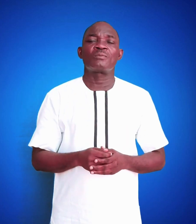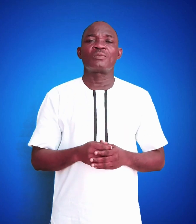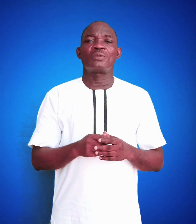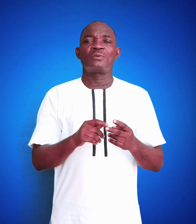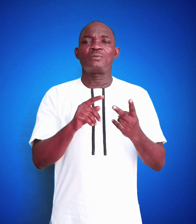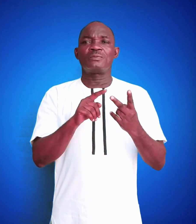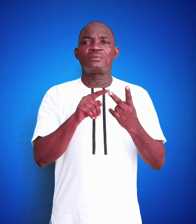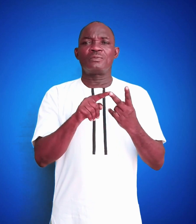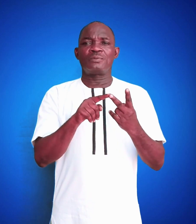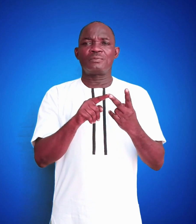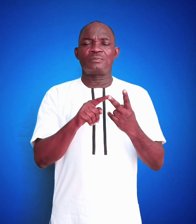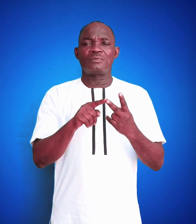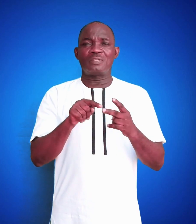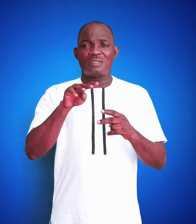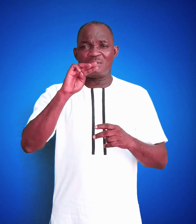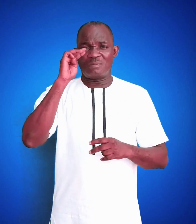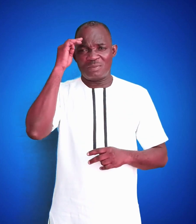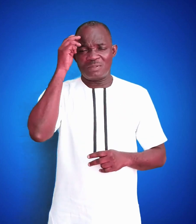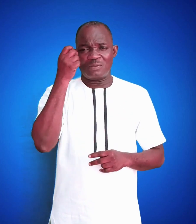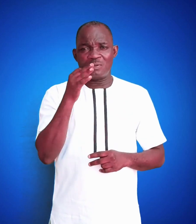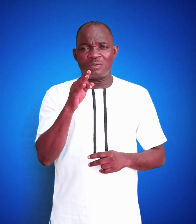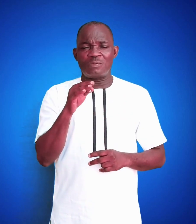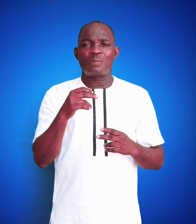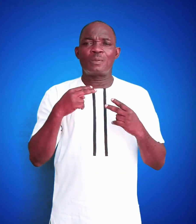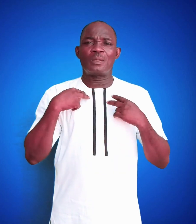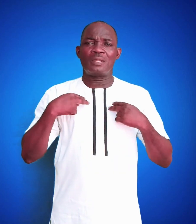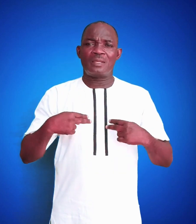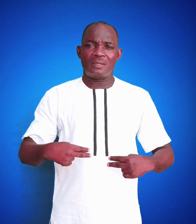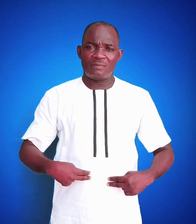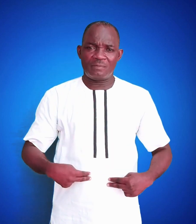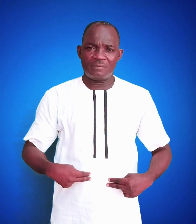2. Ministry of Health.